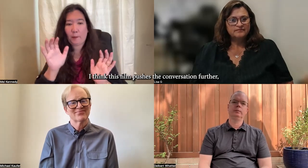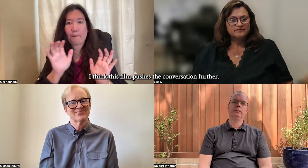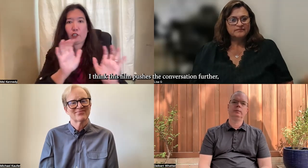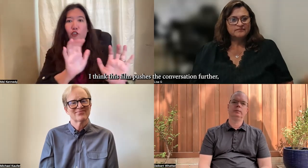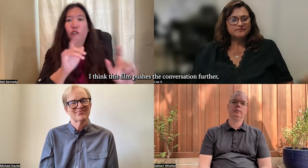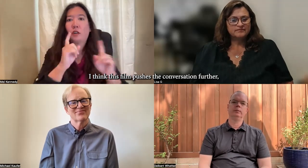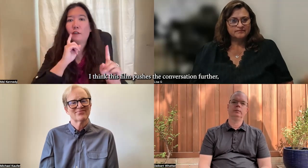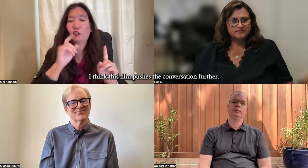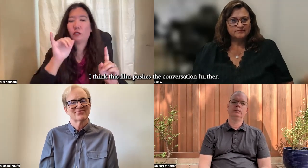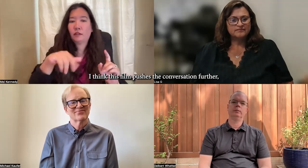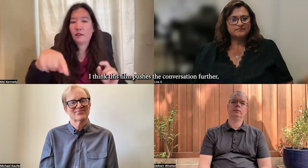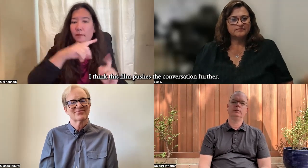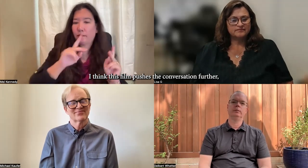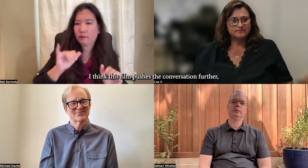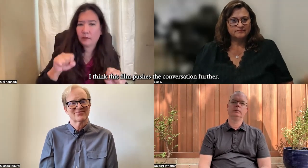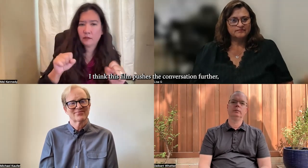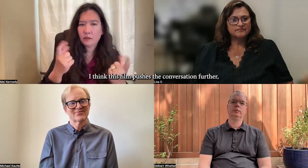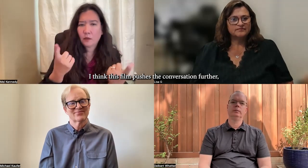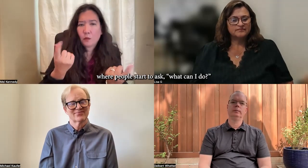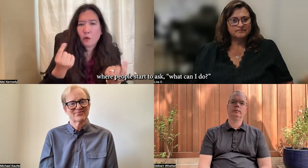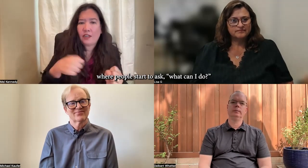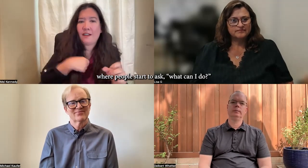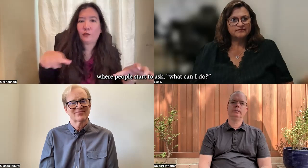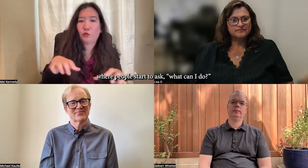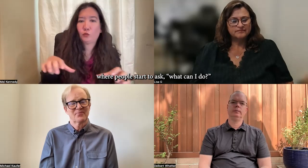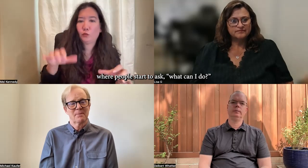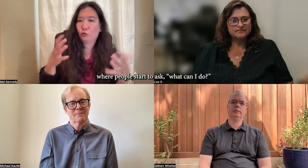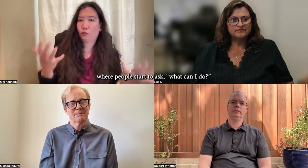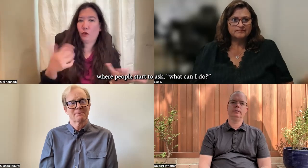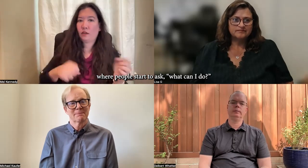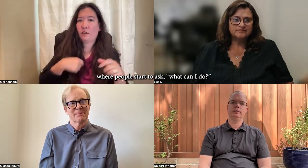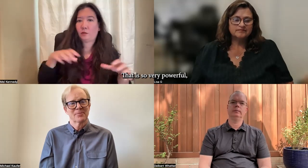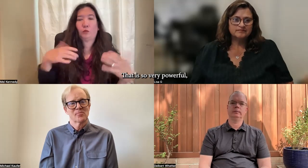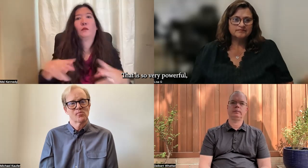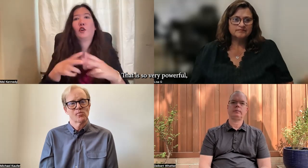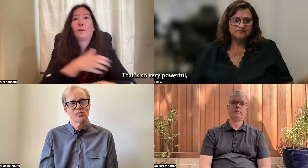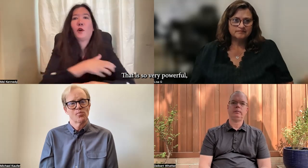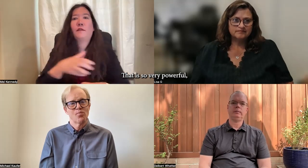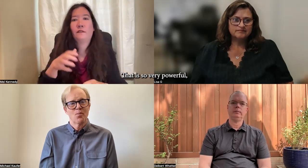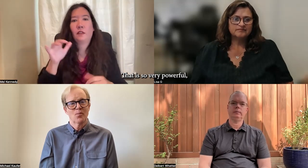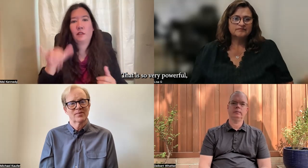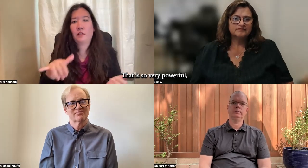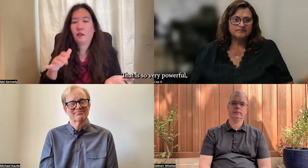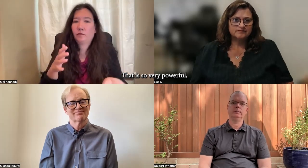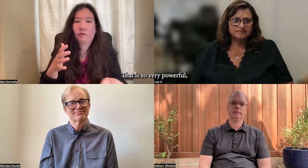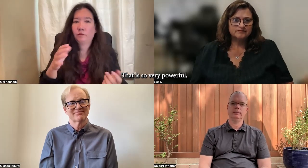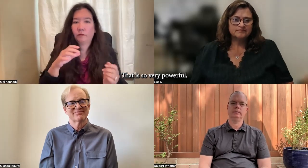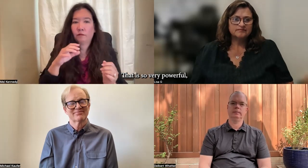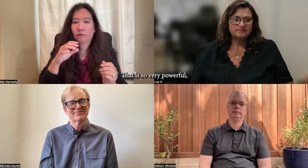I think this film pushes the conversation further, where people start to ask, what can I do? That is so very